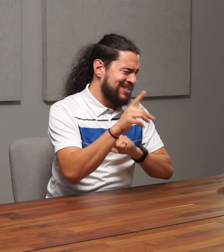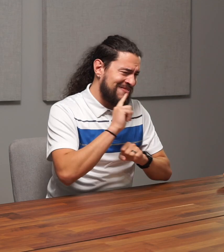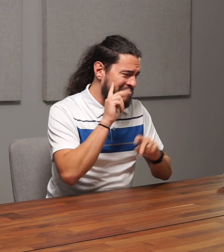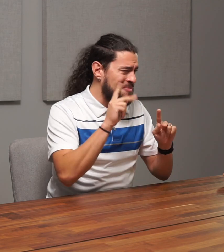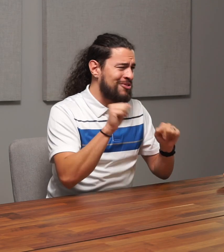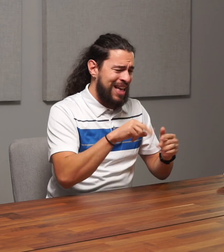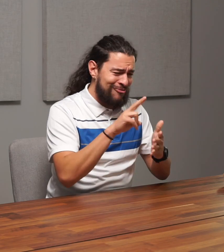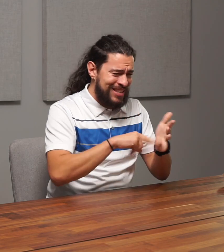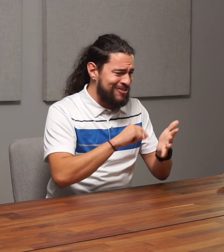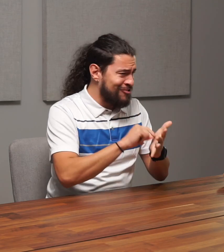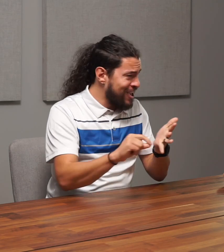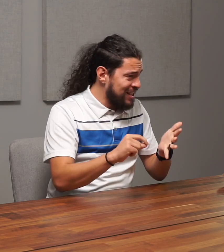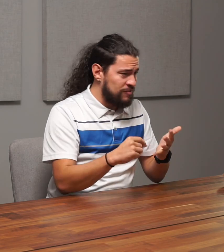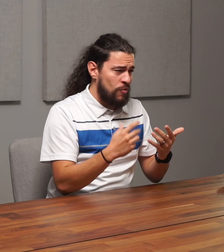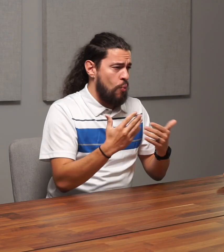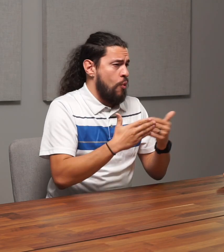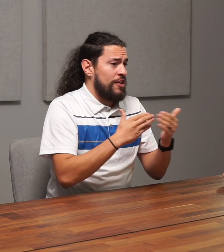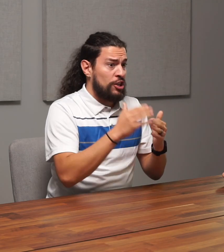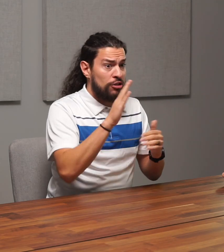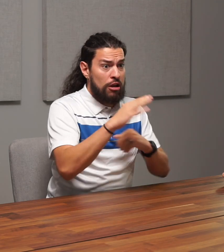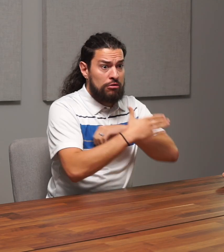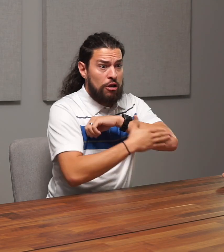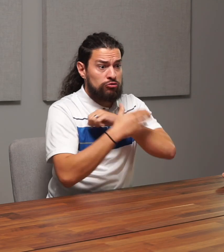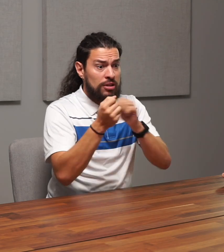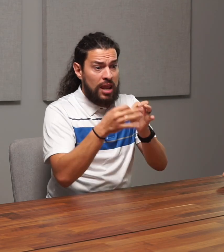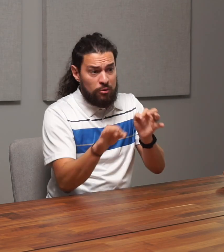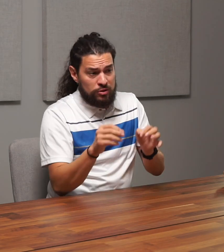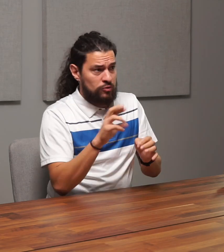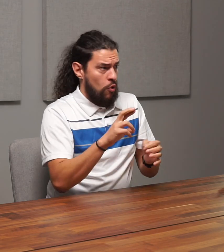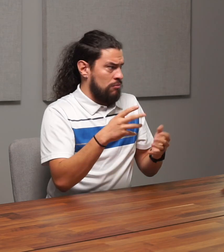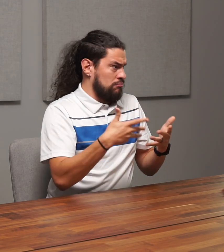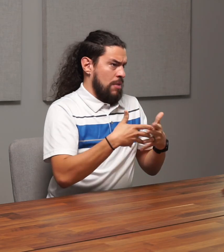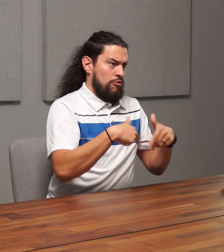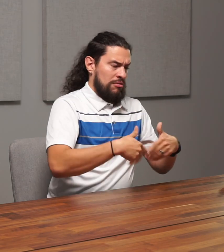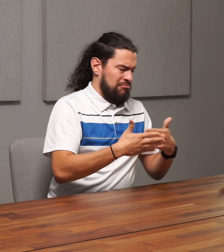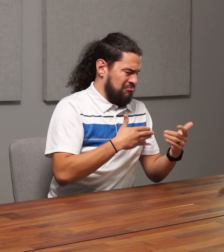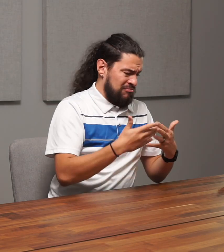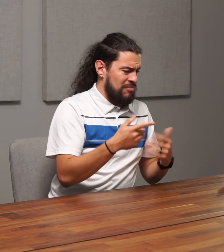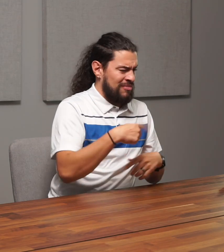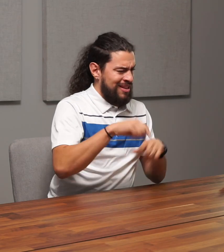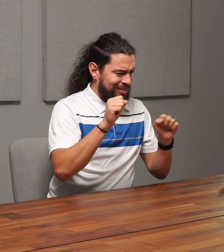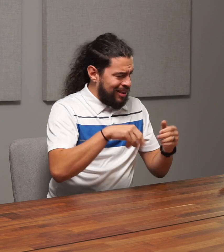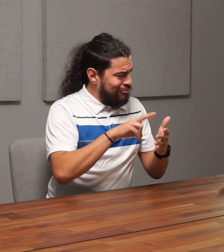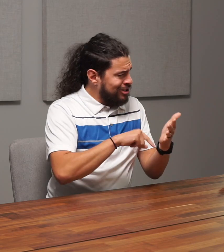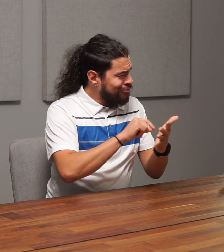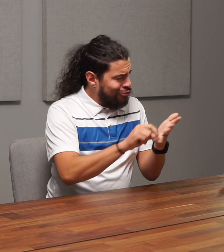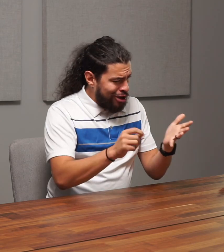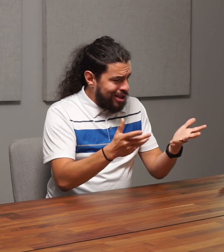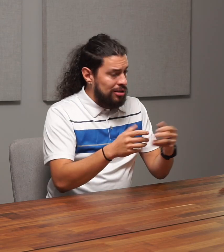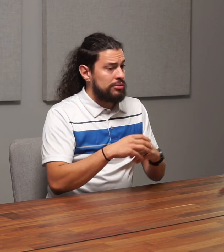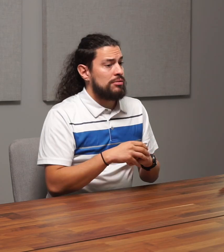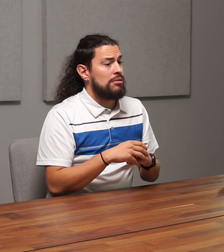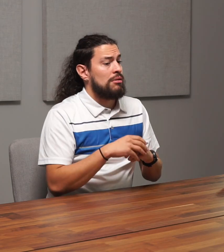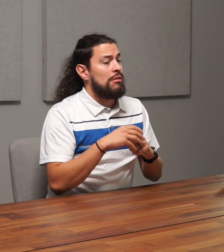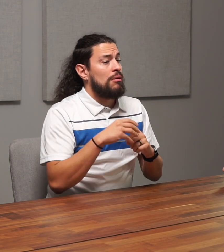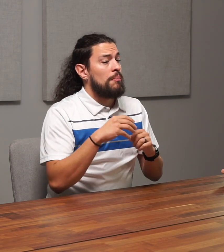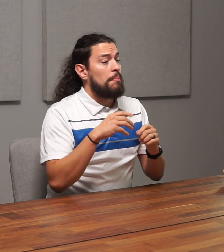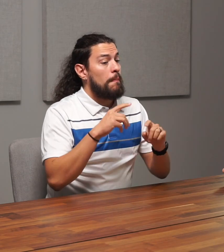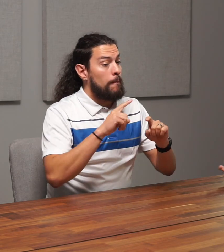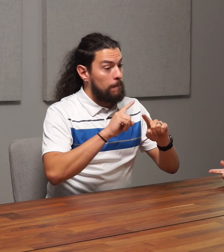understand english 100 percent you know they might not even have an understanding of english they might come from